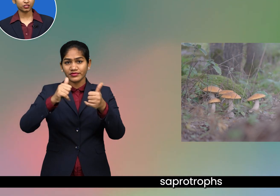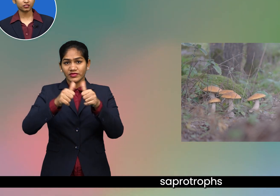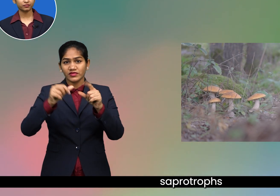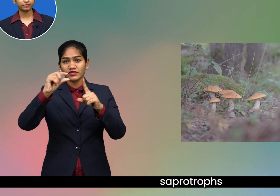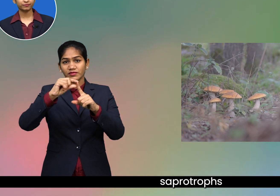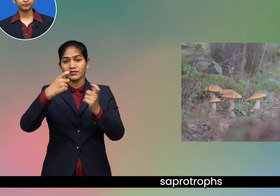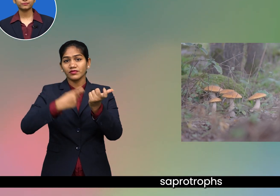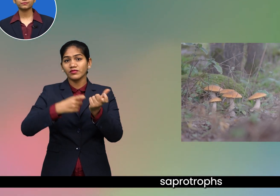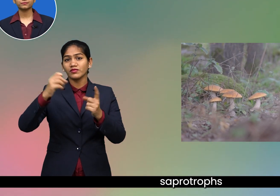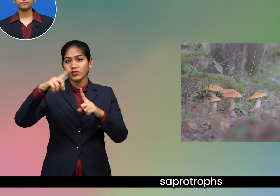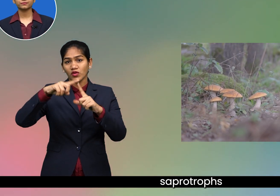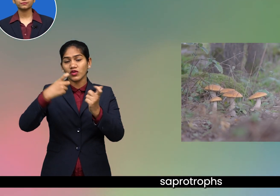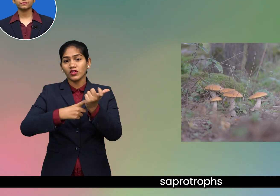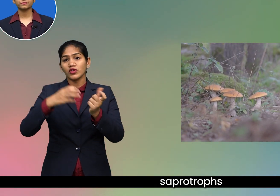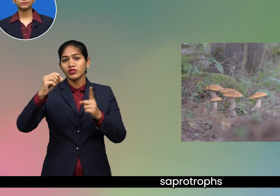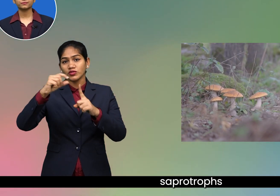saprotrophs.